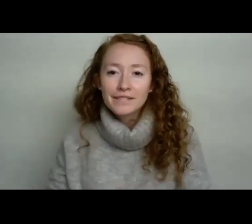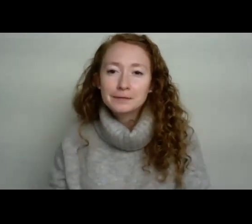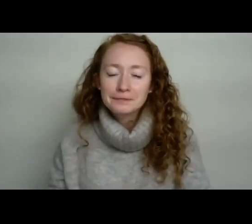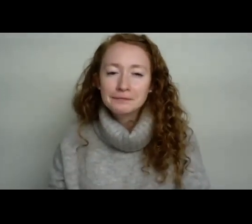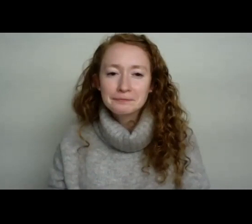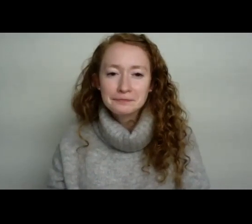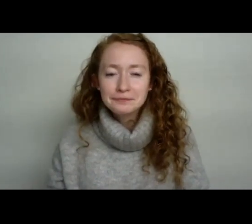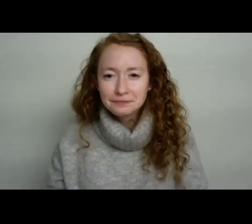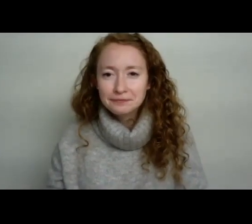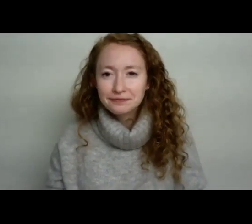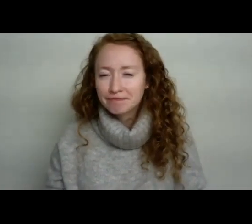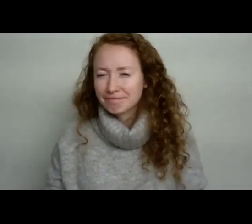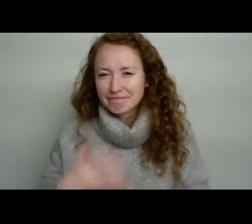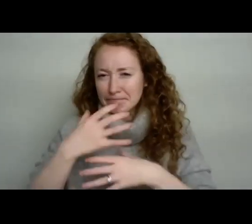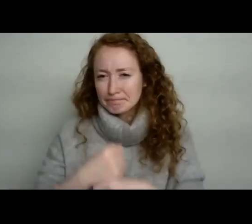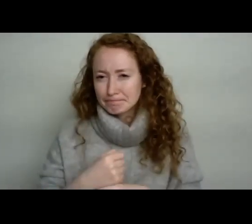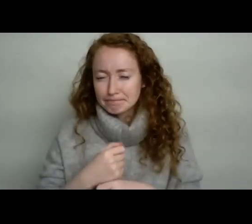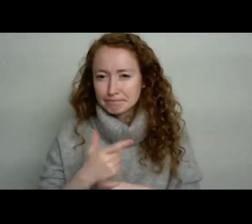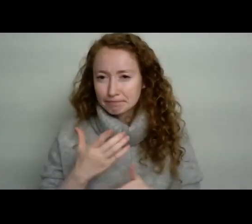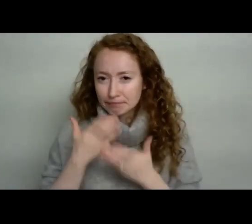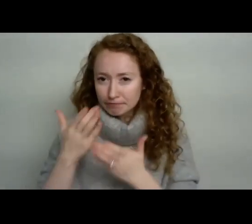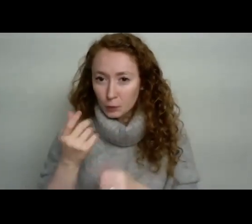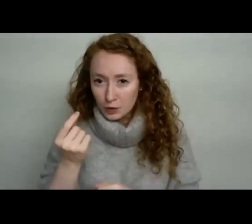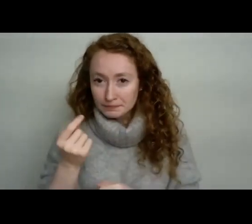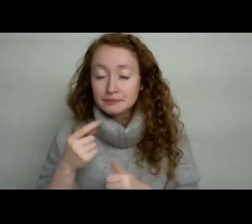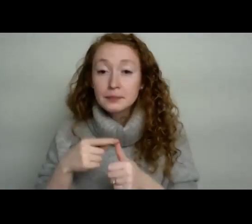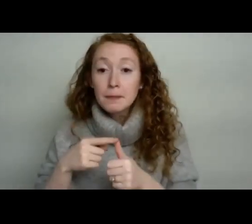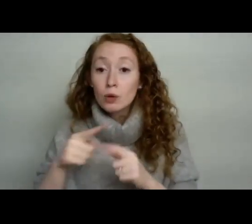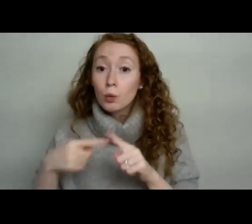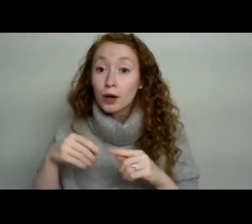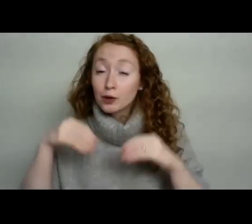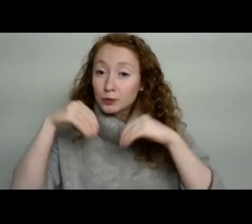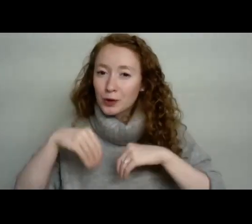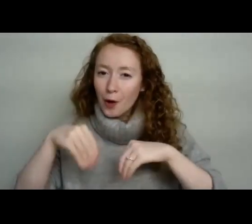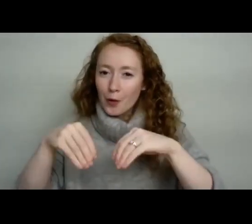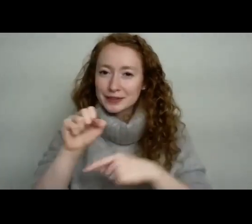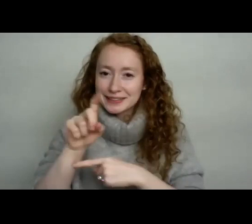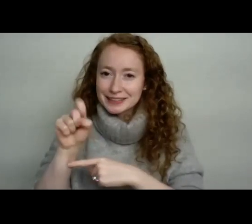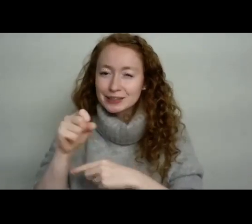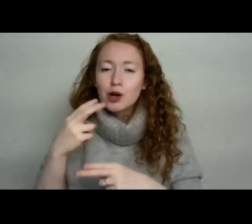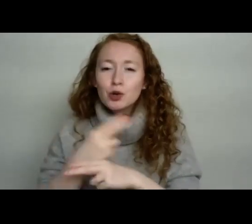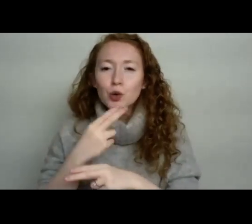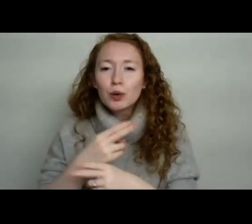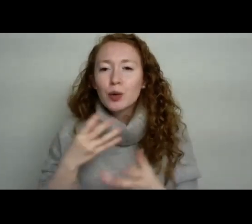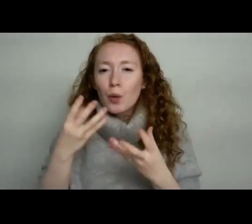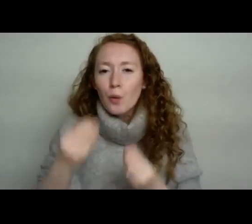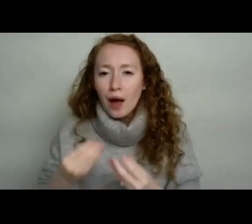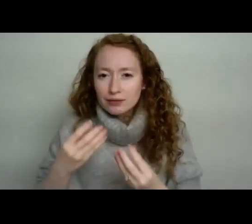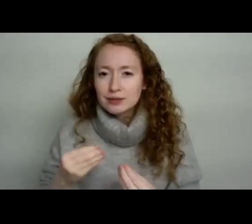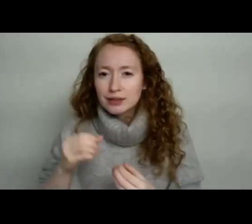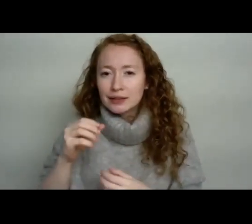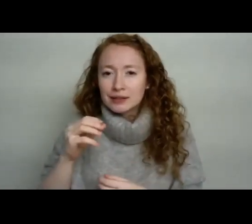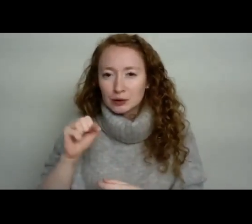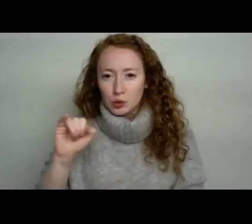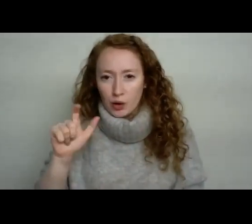come down to this. You want to use moist potting mix when you're sowing your seeds so that you actually don't have to water